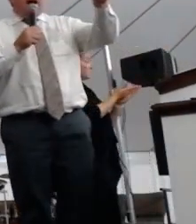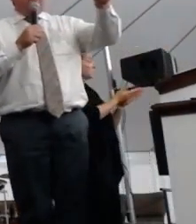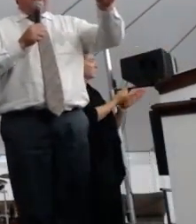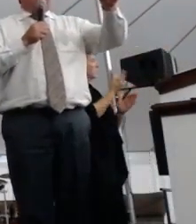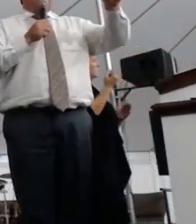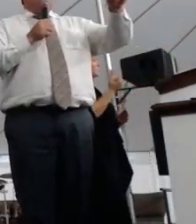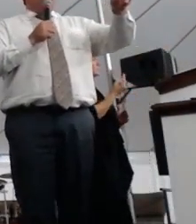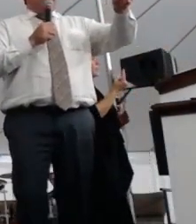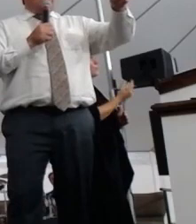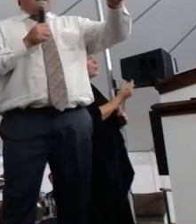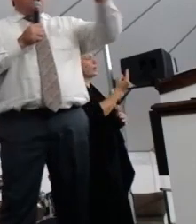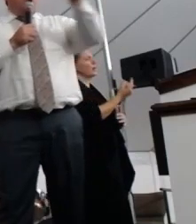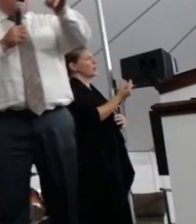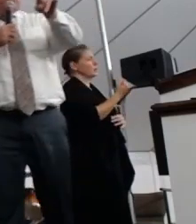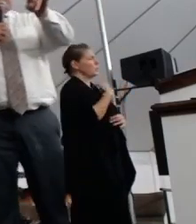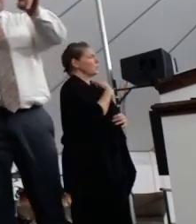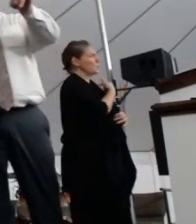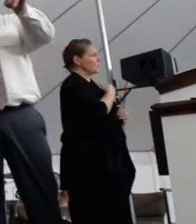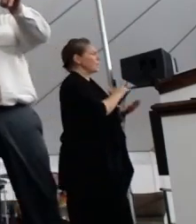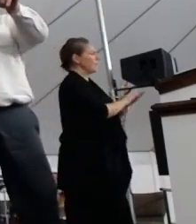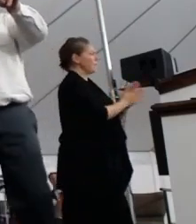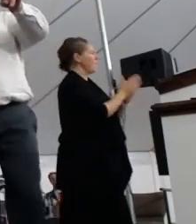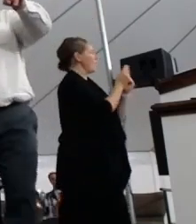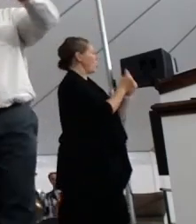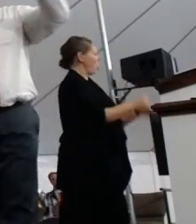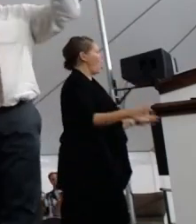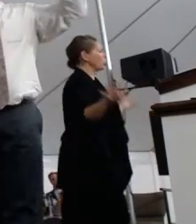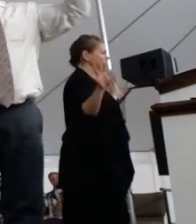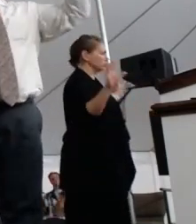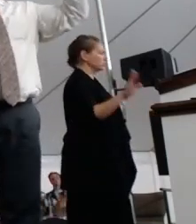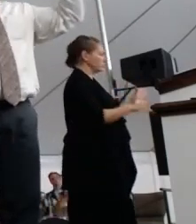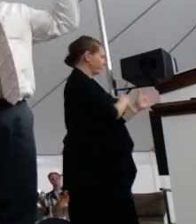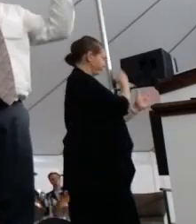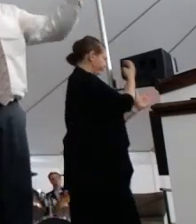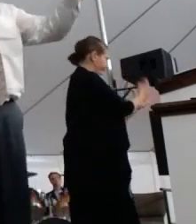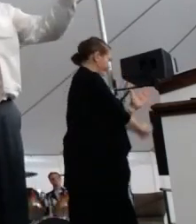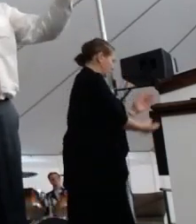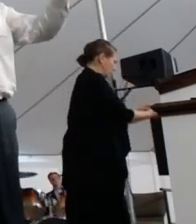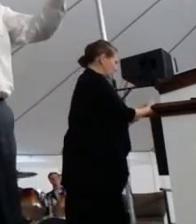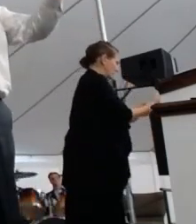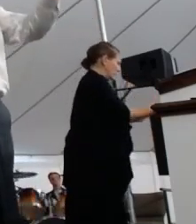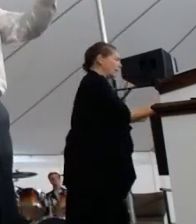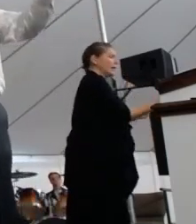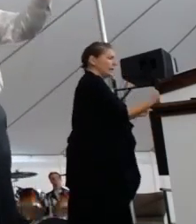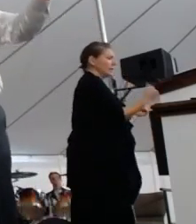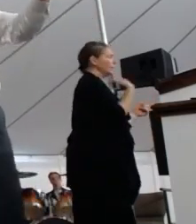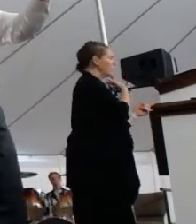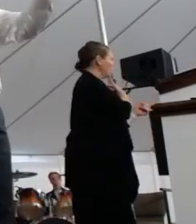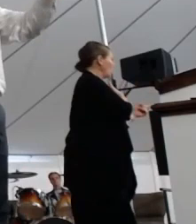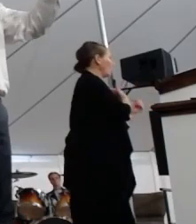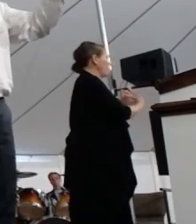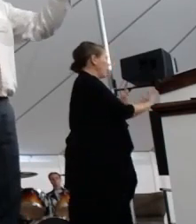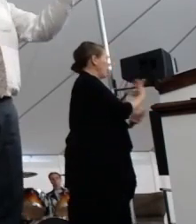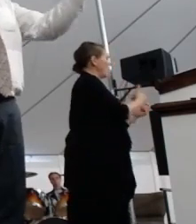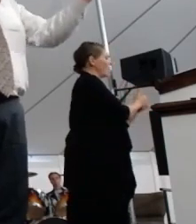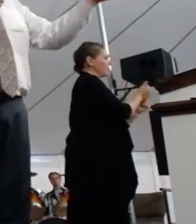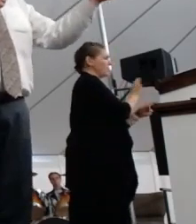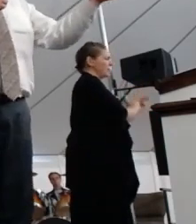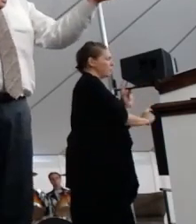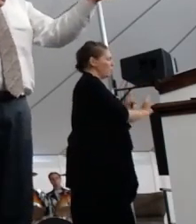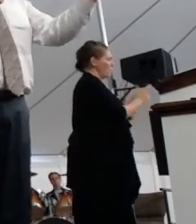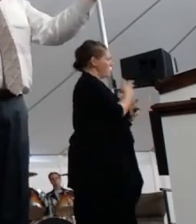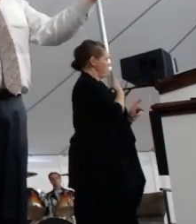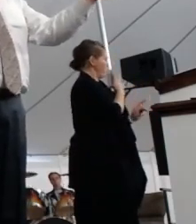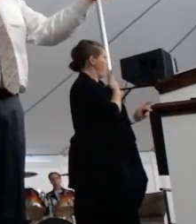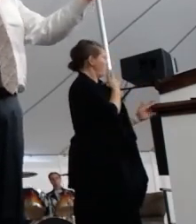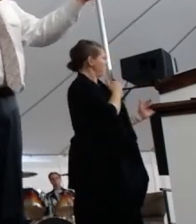somewhere out there, we've got lost in sin. We got lost and we begin to hang out with those that we felt like they were a part of